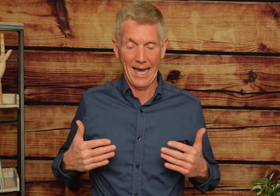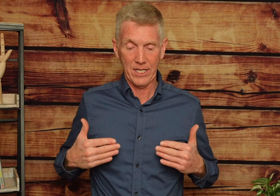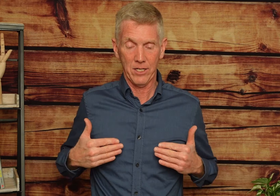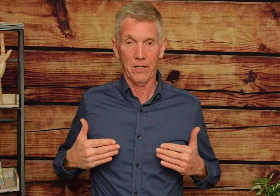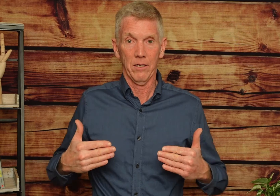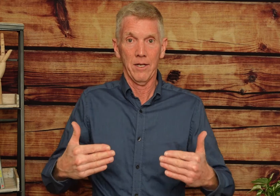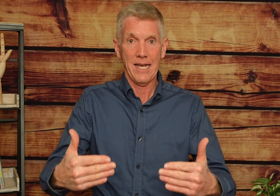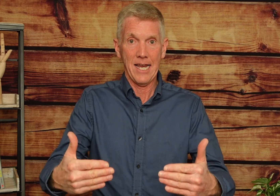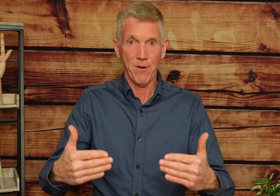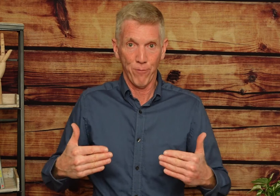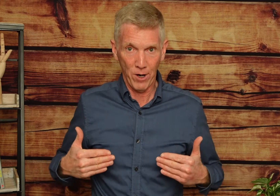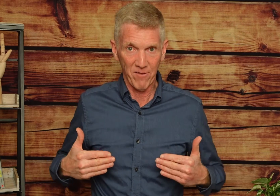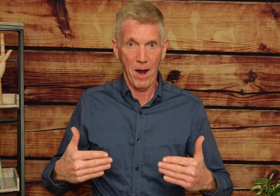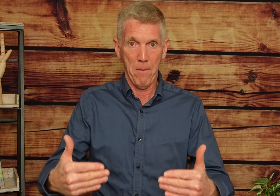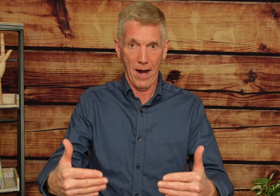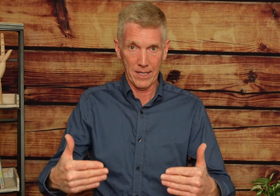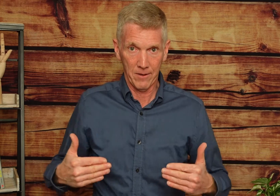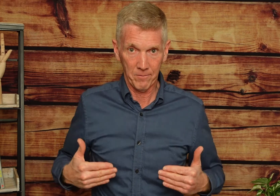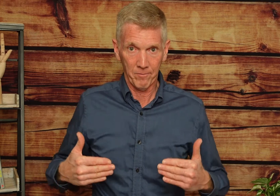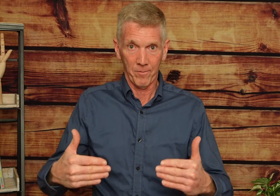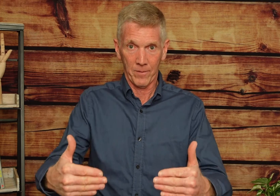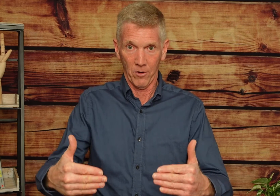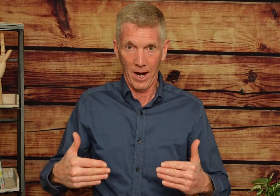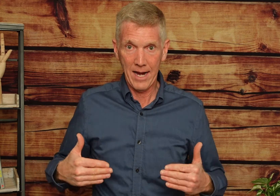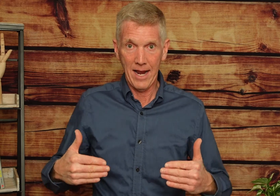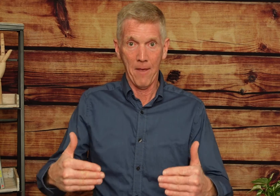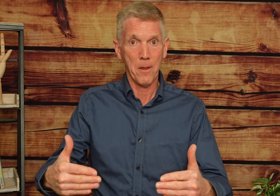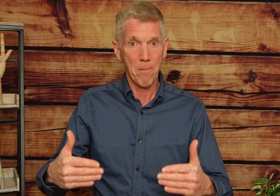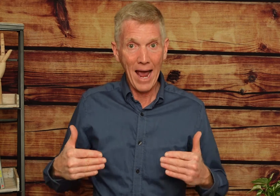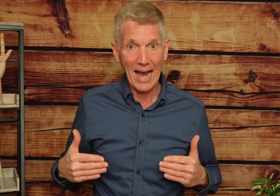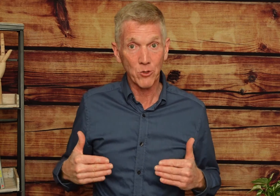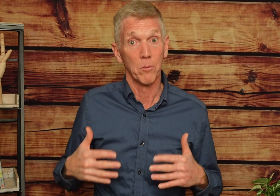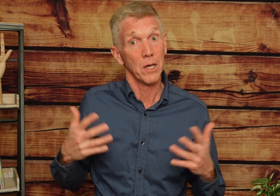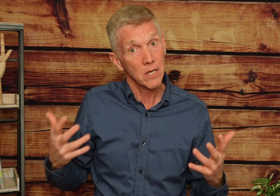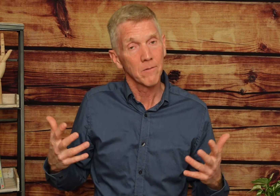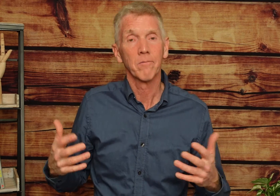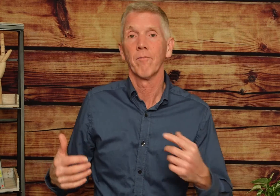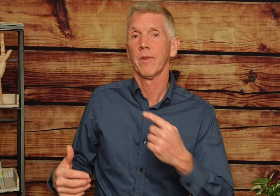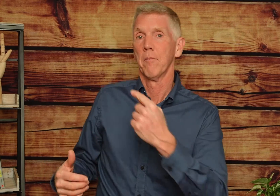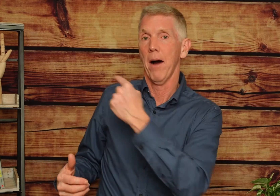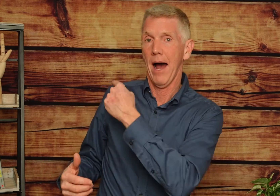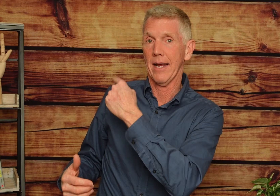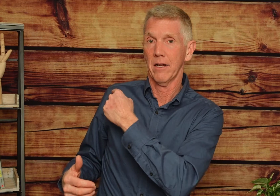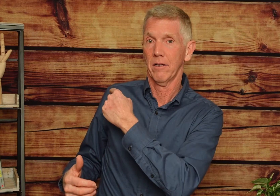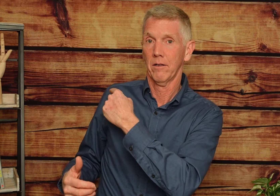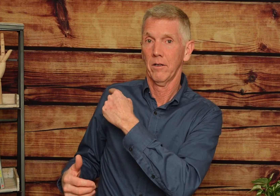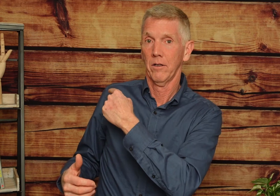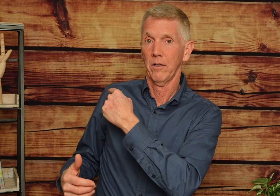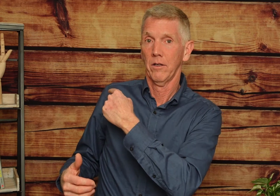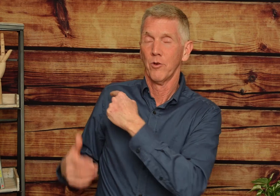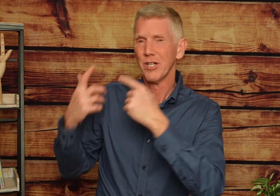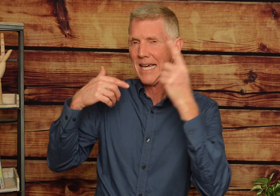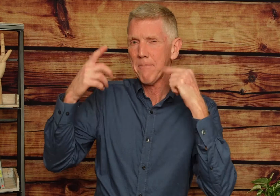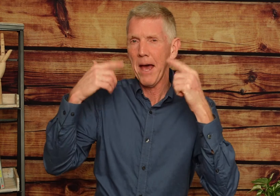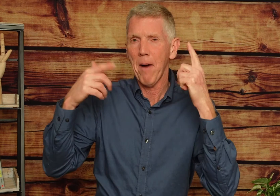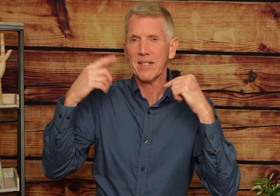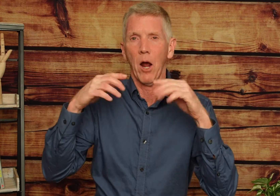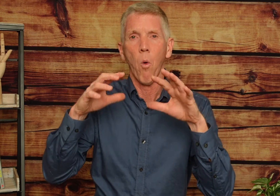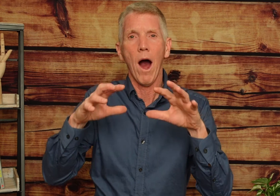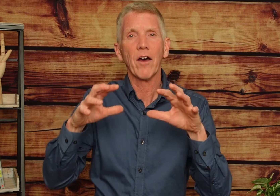guess, in front of my body. All right, and the past would be behind. So just keep that in mind as I walk through